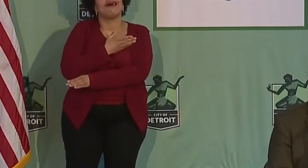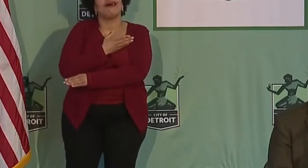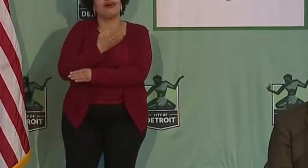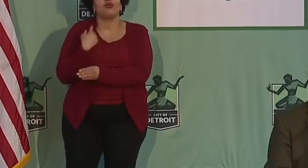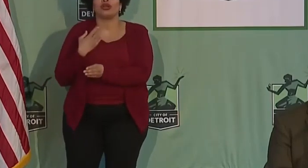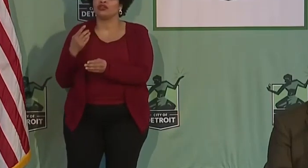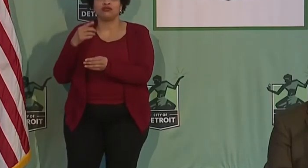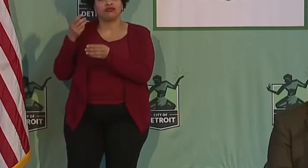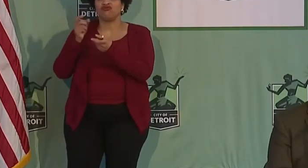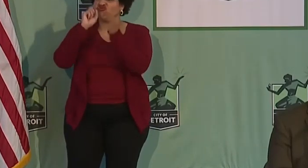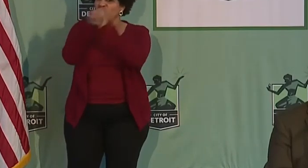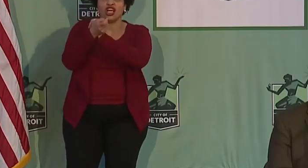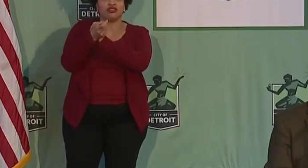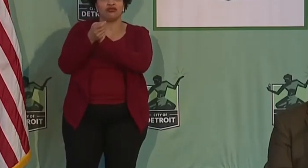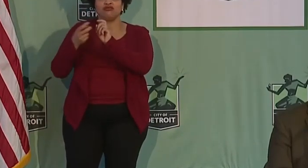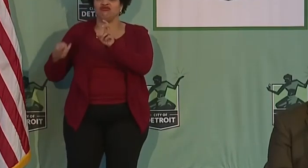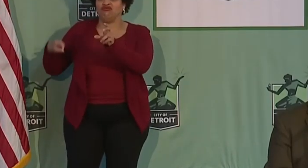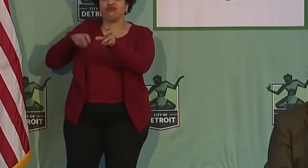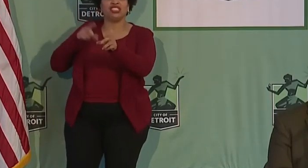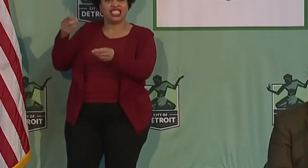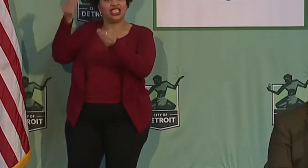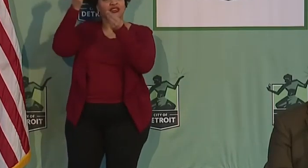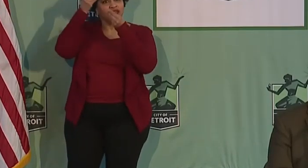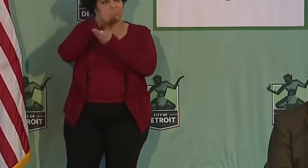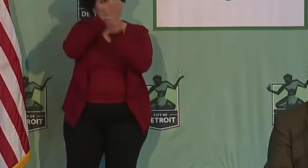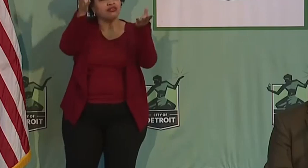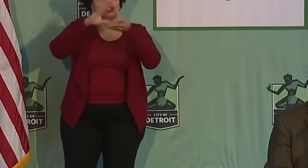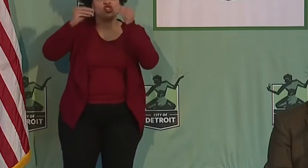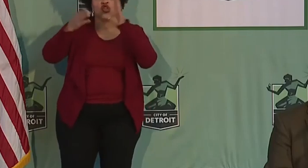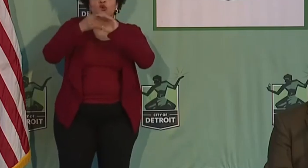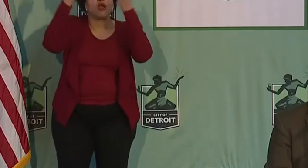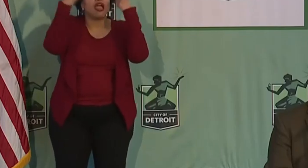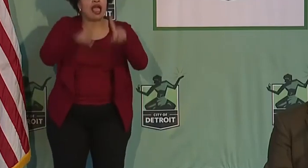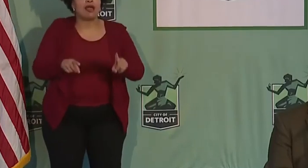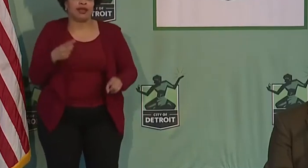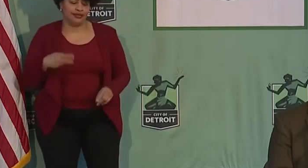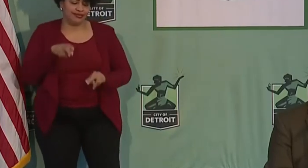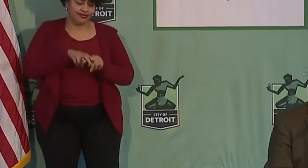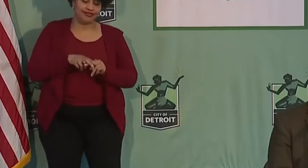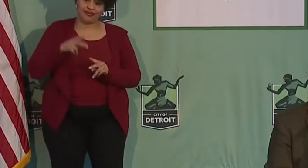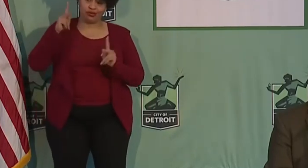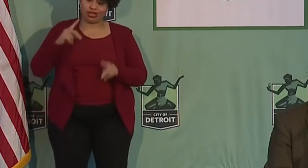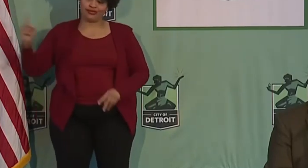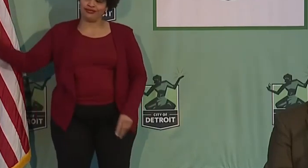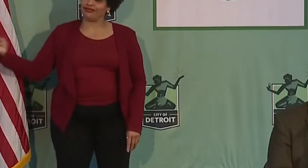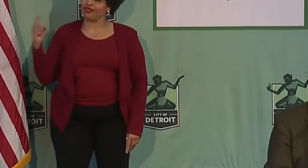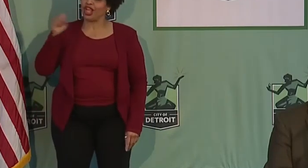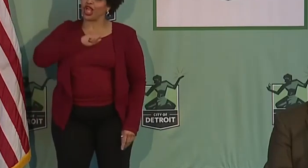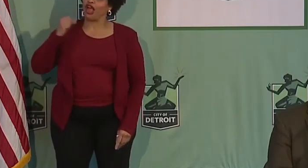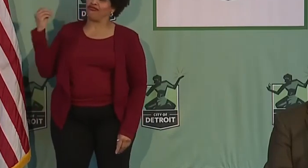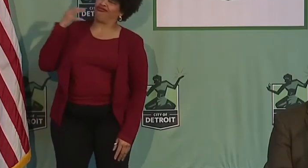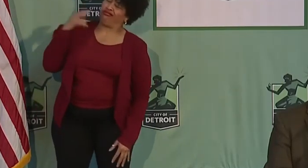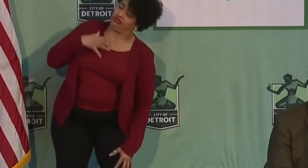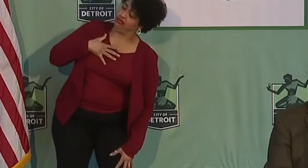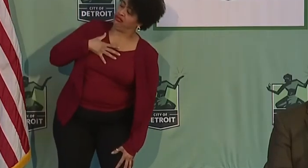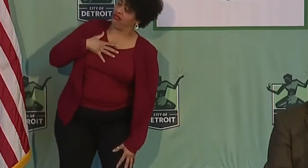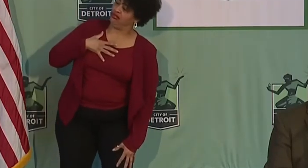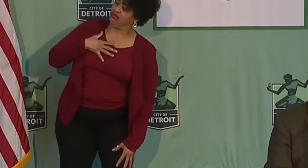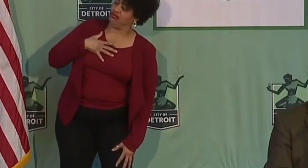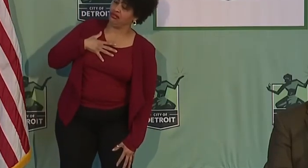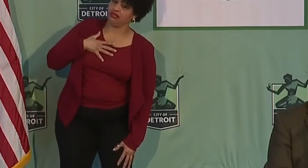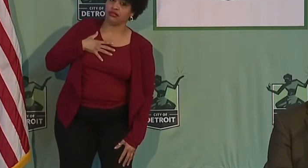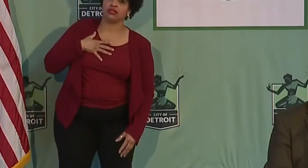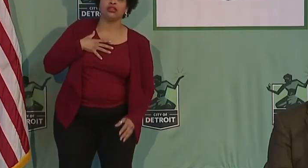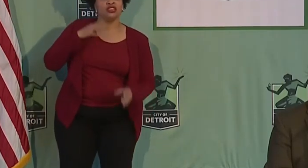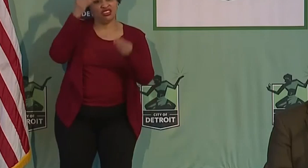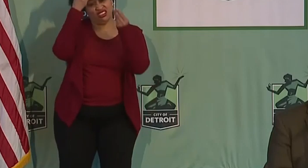story of a passenger getting on the bus and coughing on him. And some of his language is